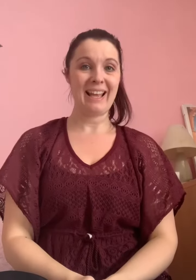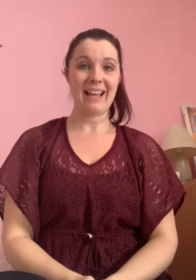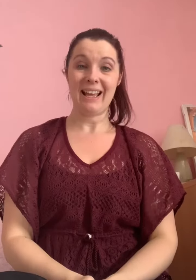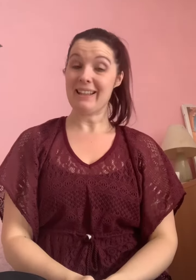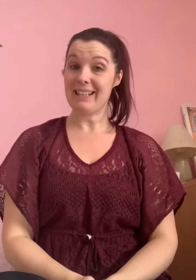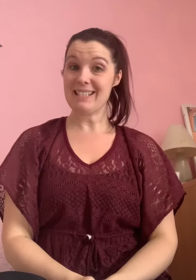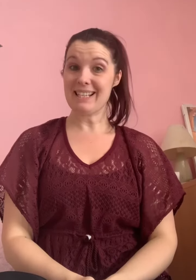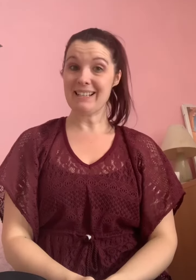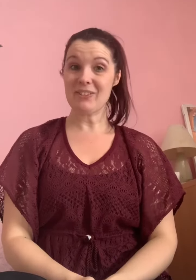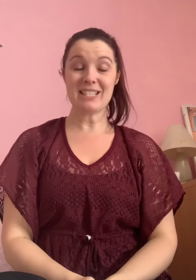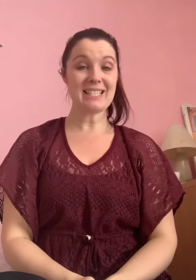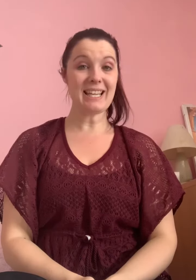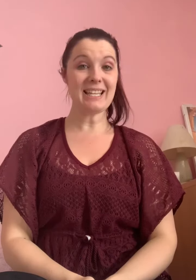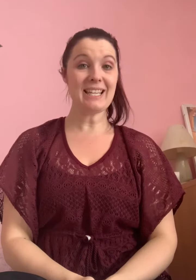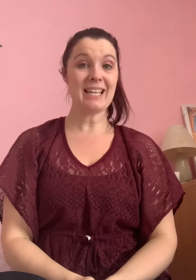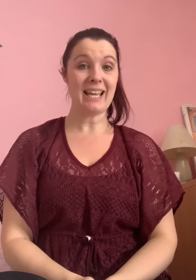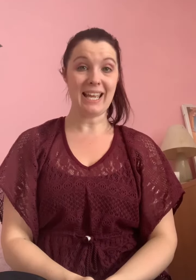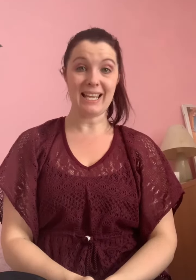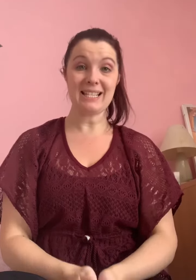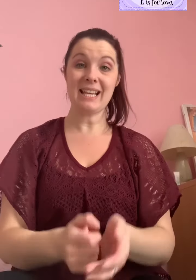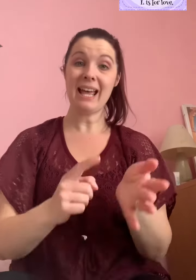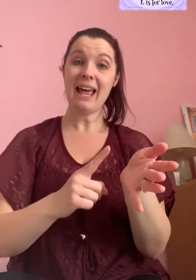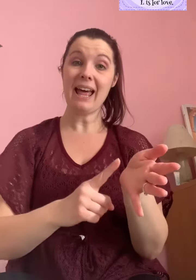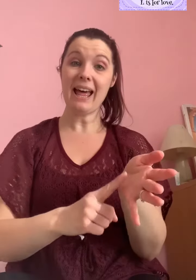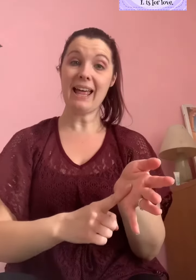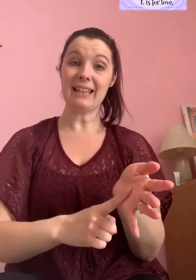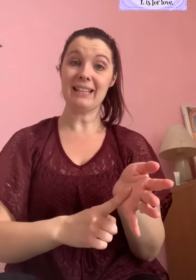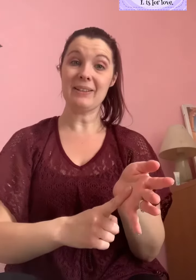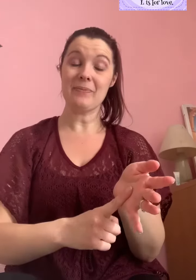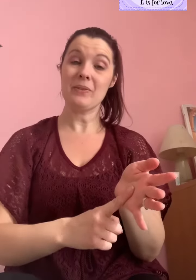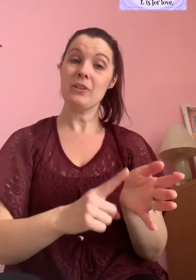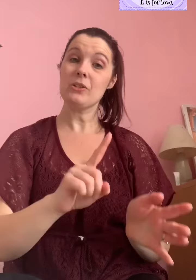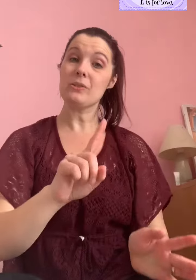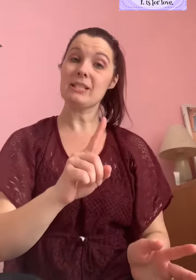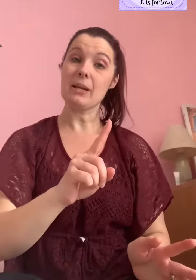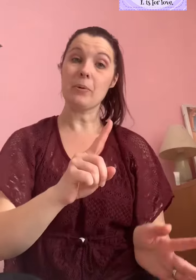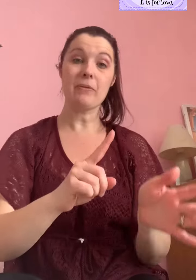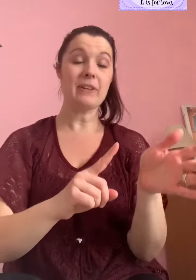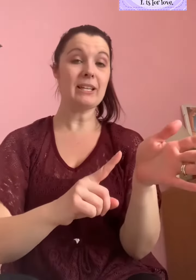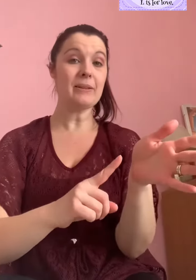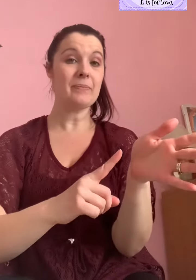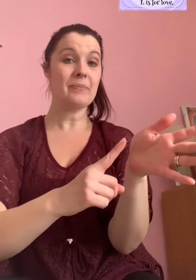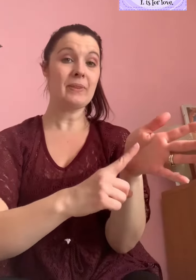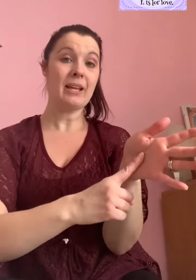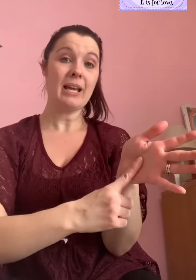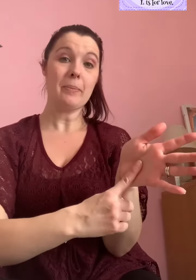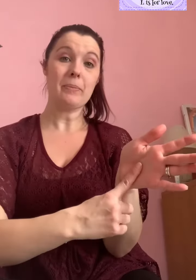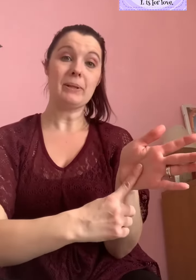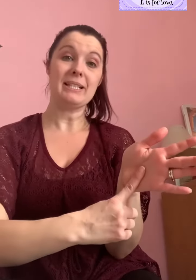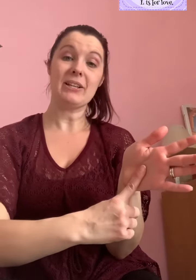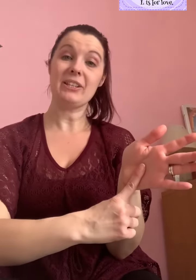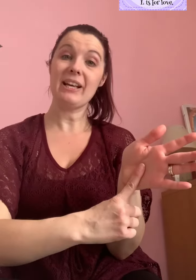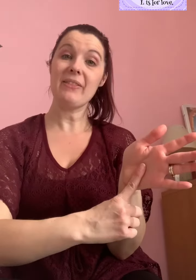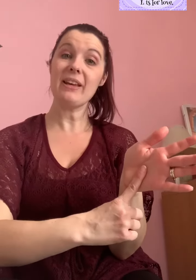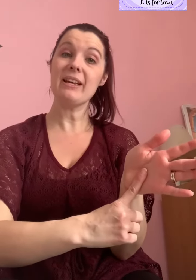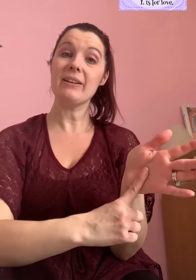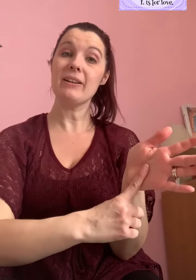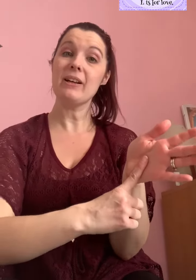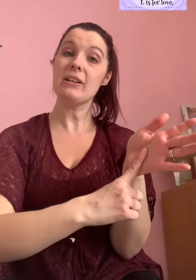And the last sign for today is L. I'm going to take one finger, place it on your hand there.